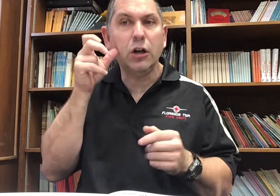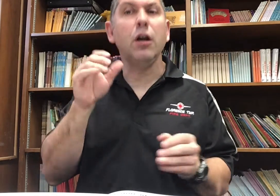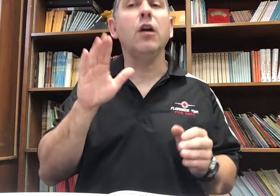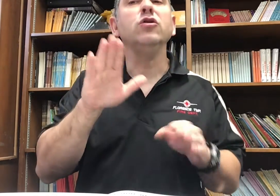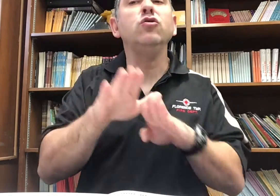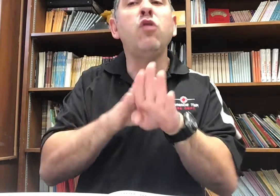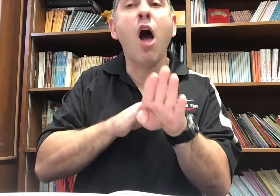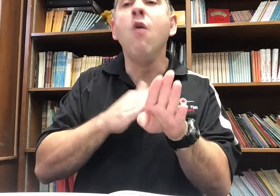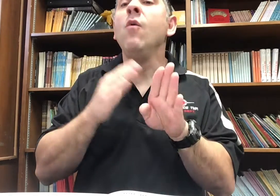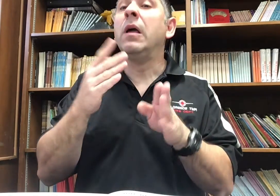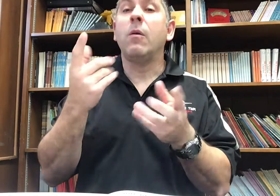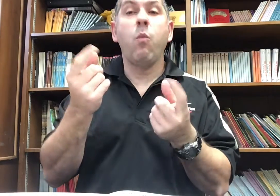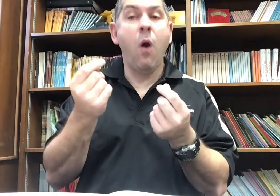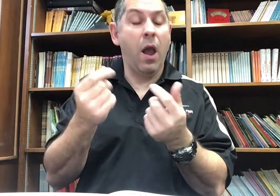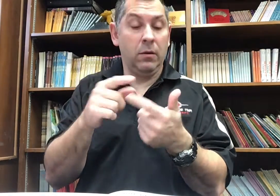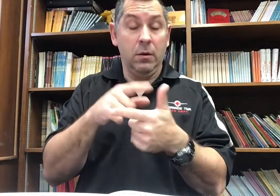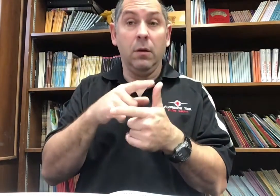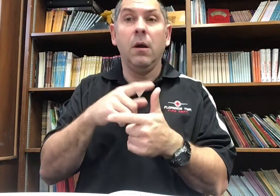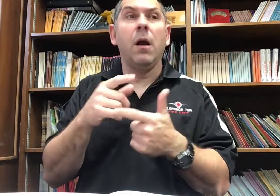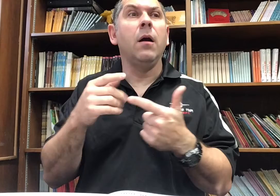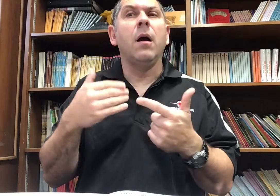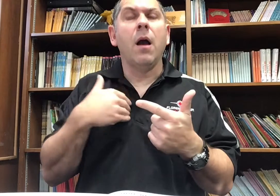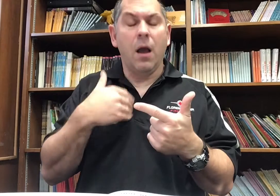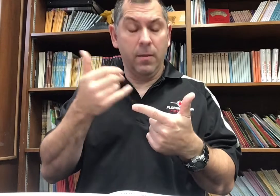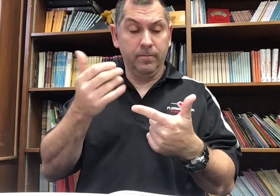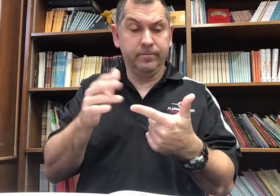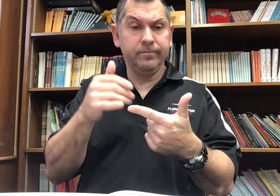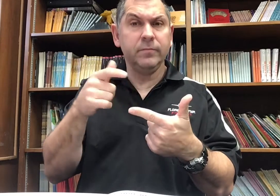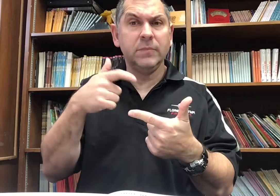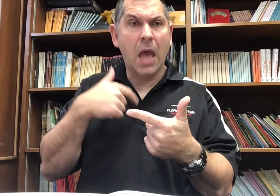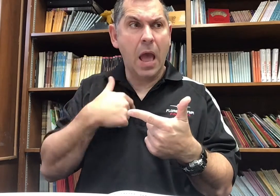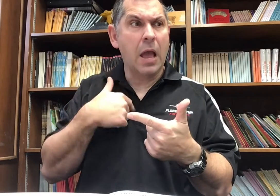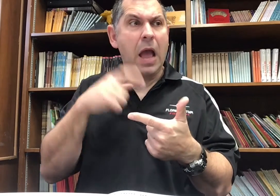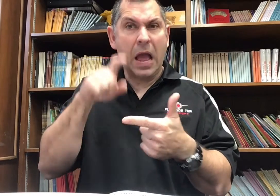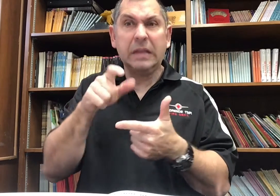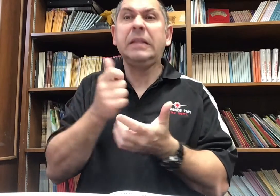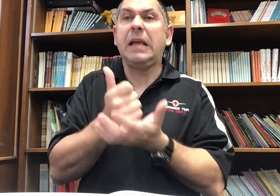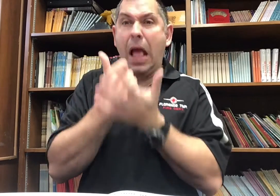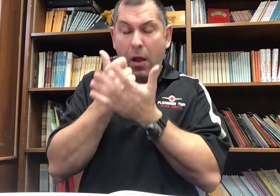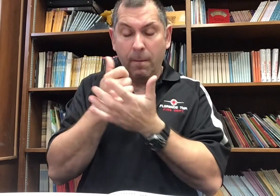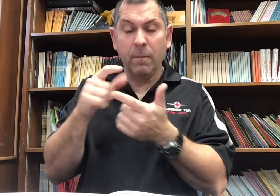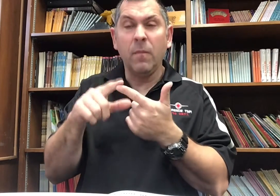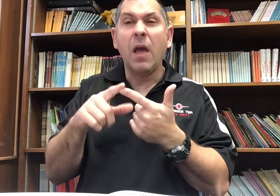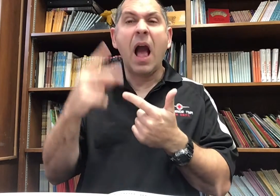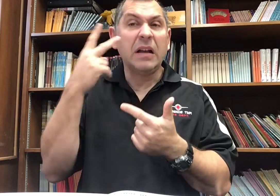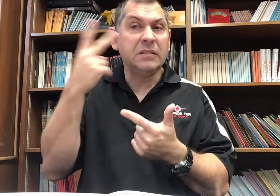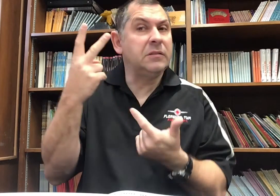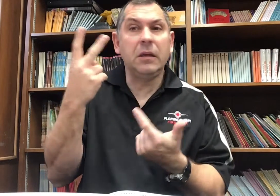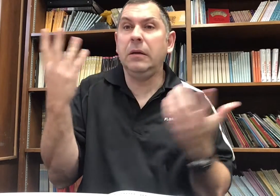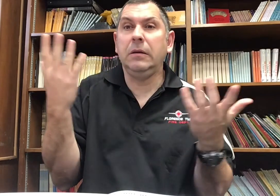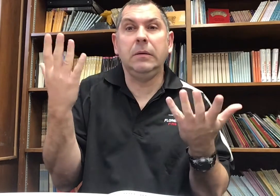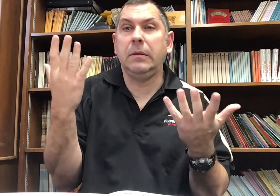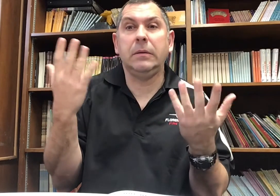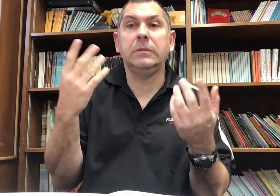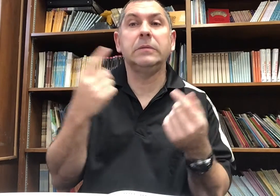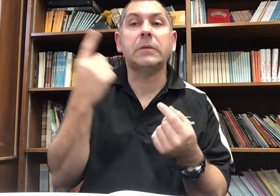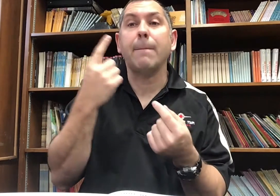tell them that you're deaf, you can't hear. Maybe tell them to slow down. You can say, I need help. I